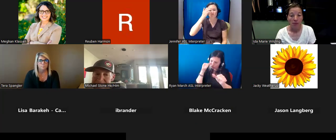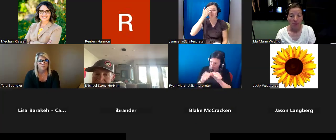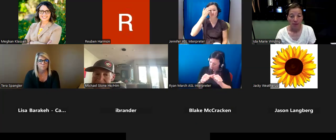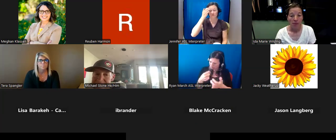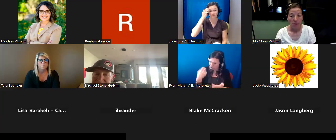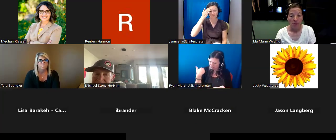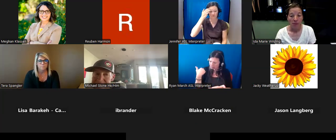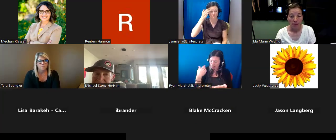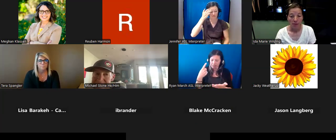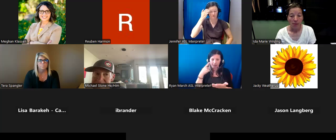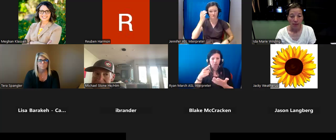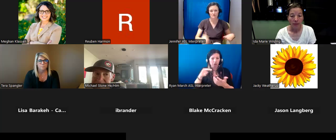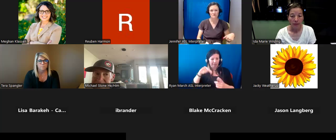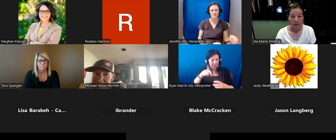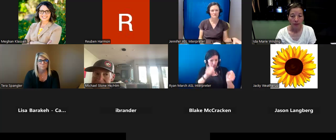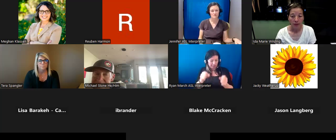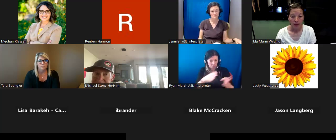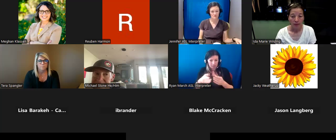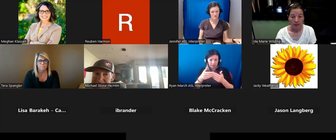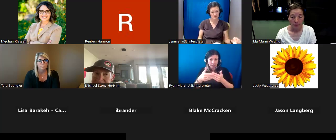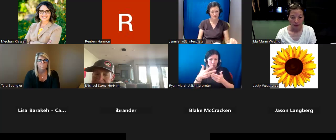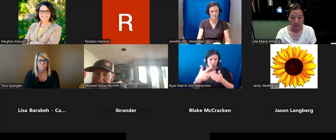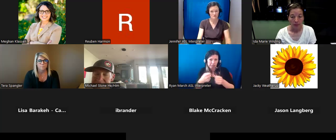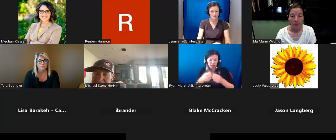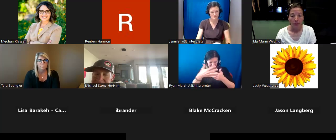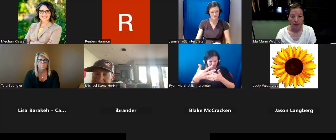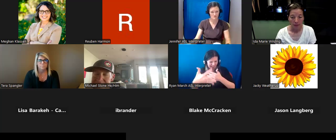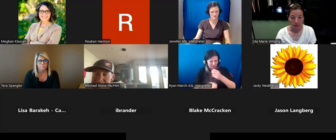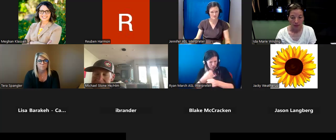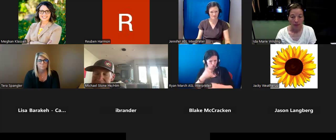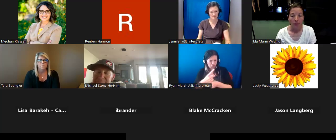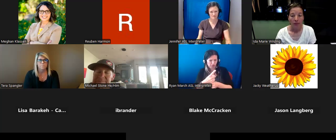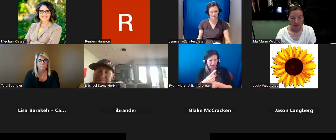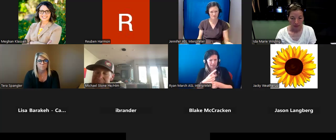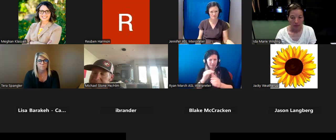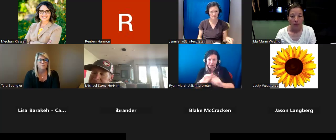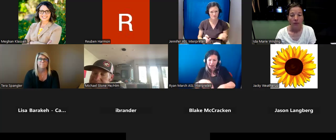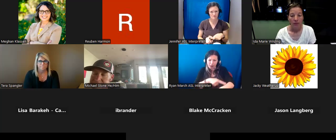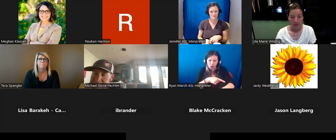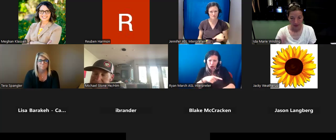it be for the next 5 years? Or what duration of time would the strategic plan cover?